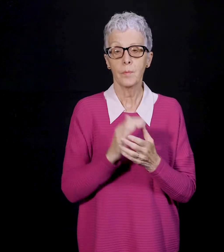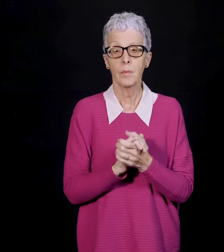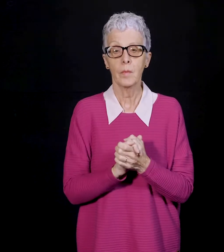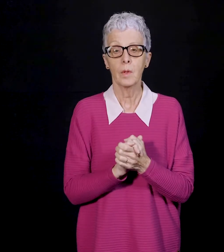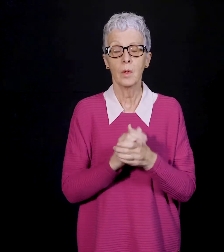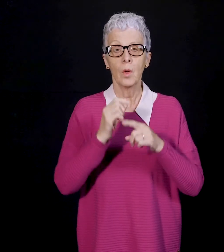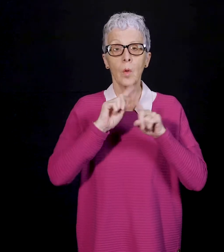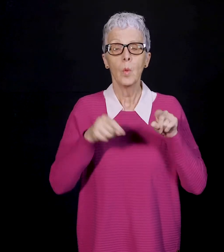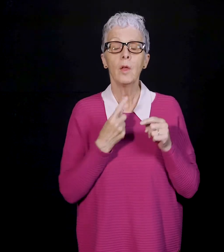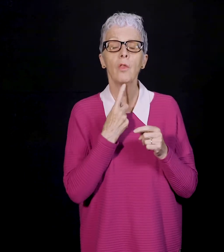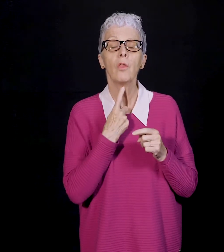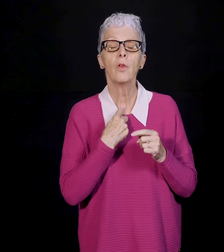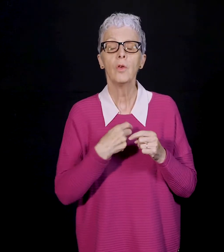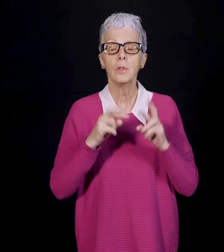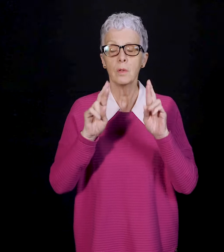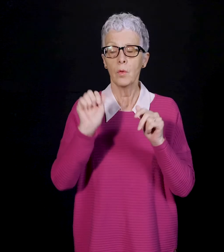We thirst for your presence.